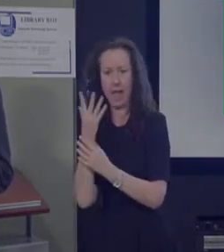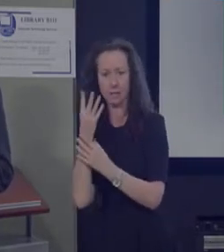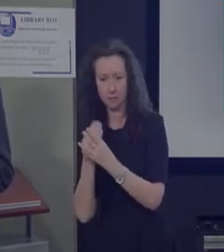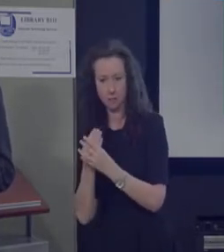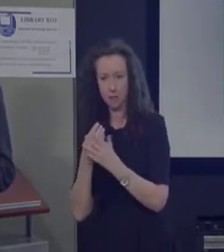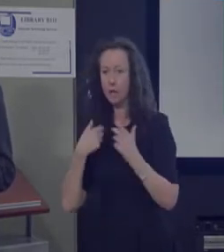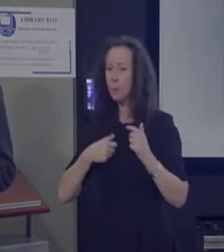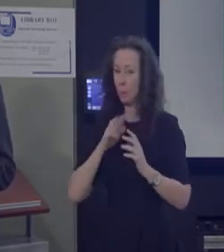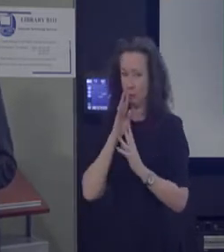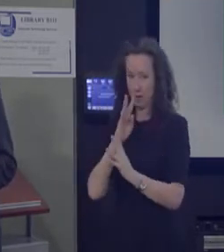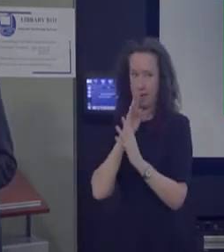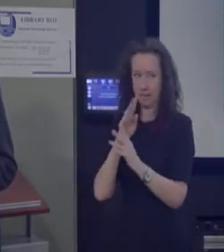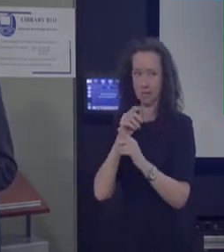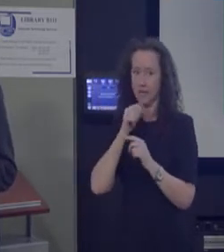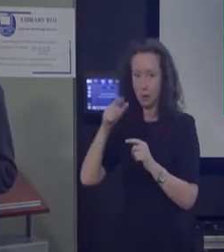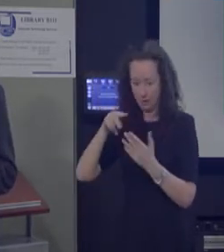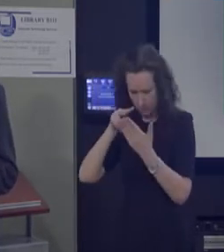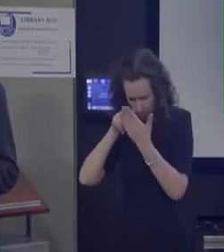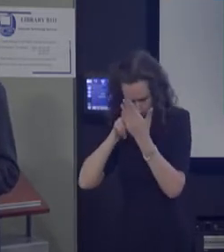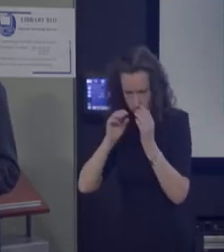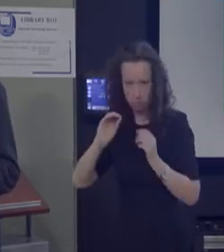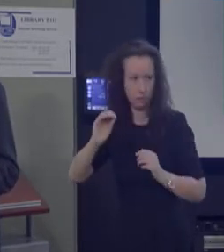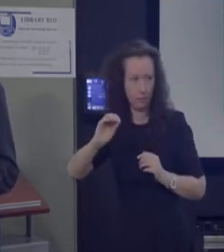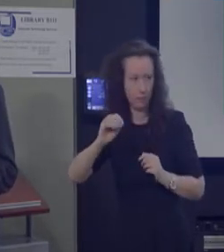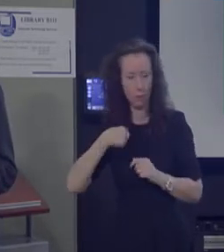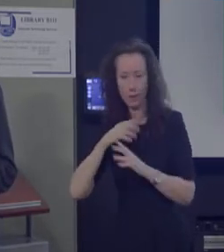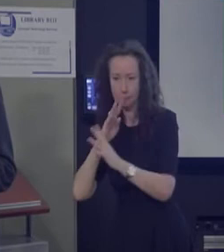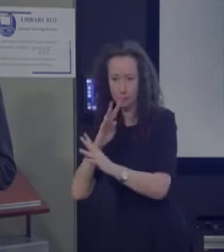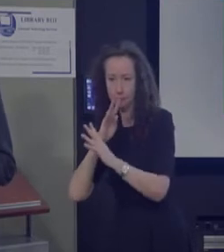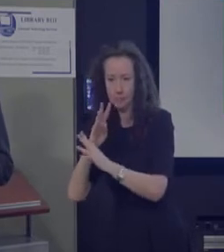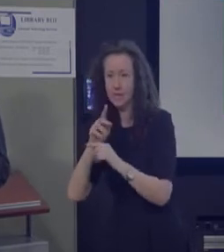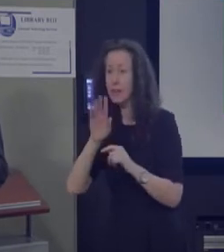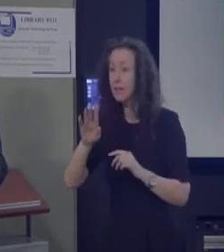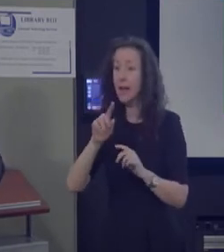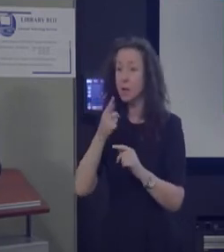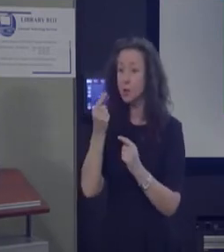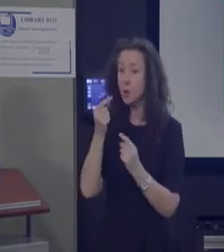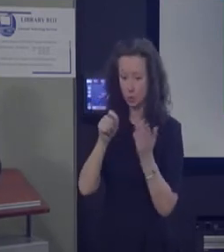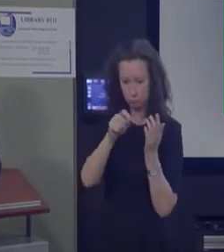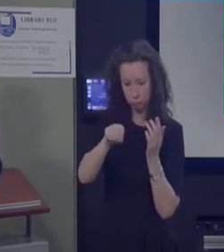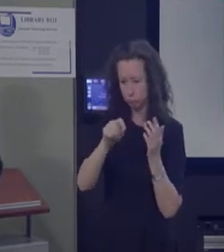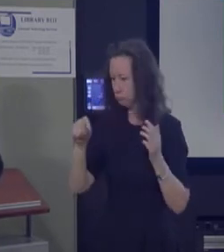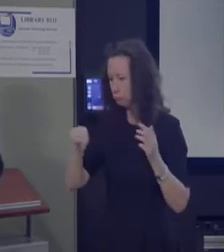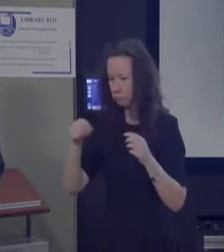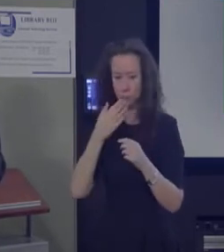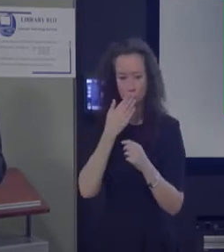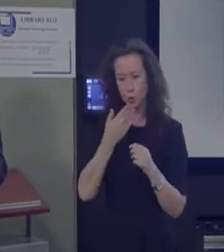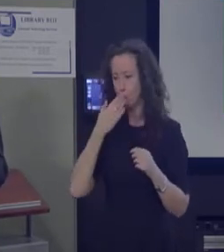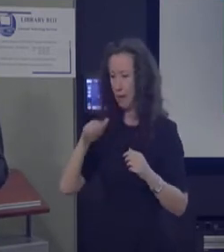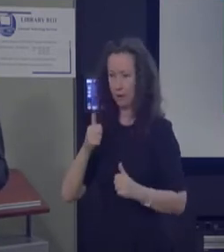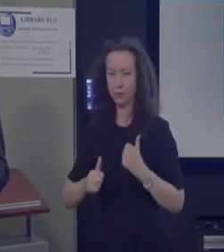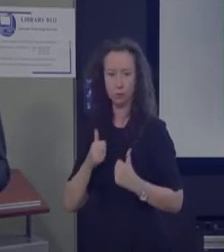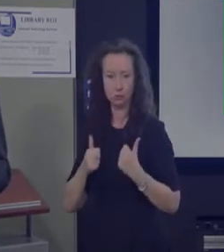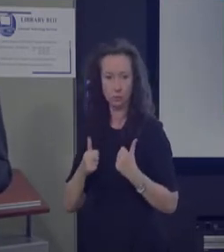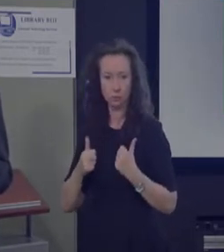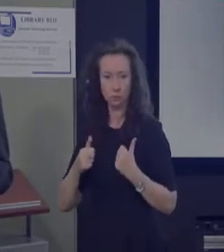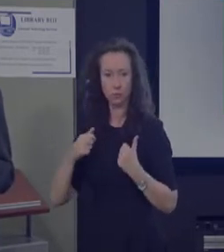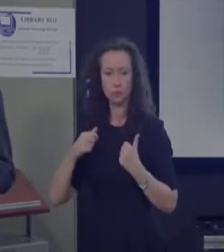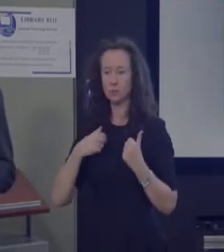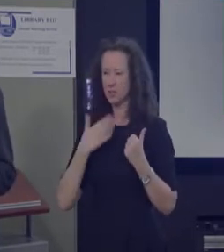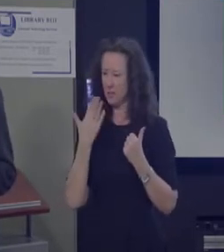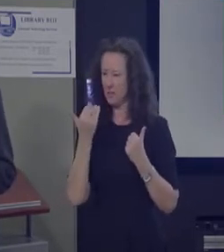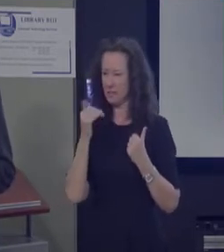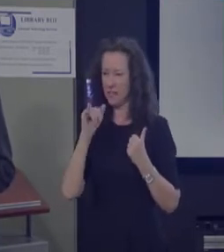so there's not a reading issue. Then you circle good or bad, and then we score what they did on this